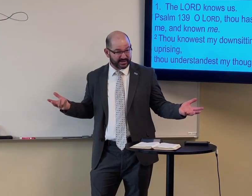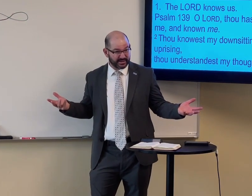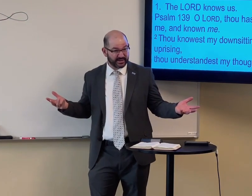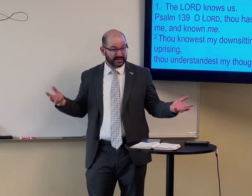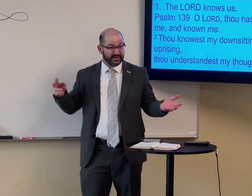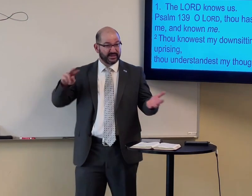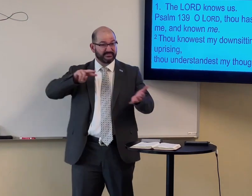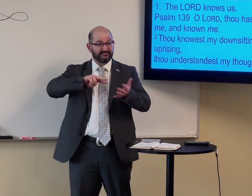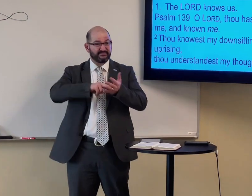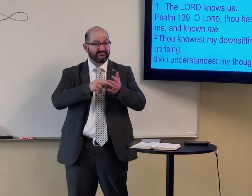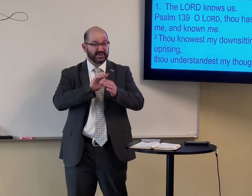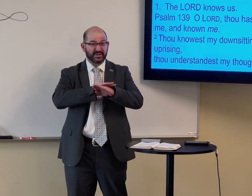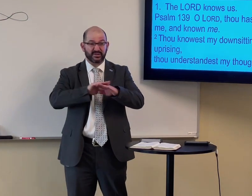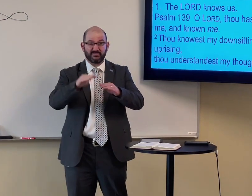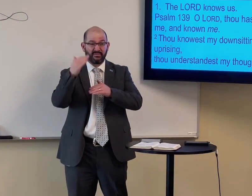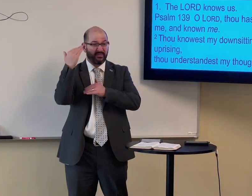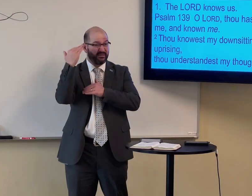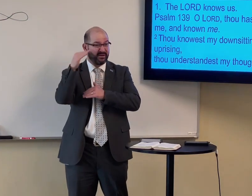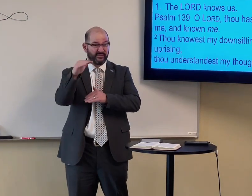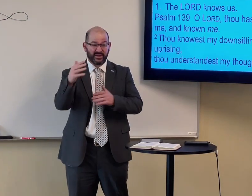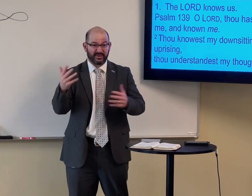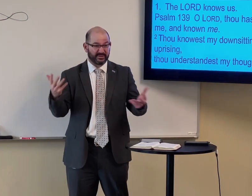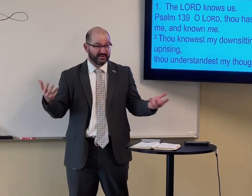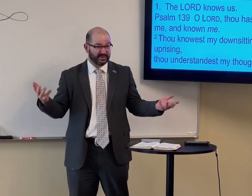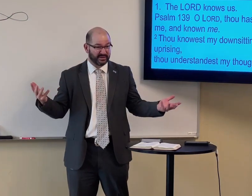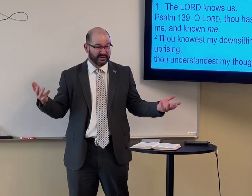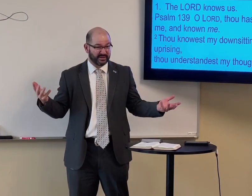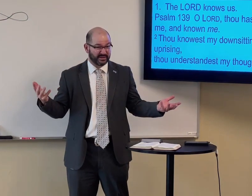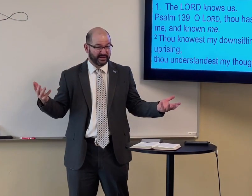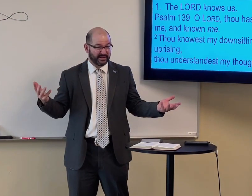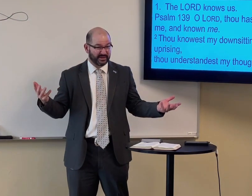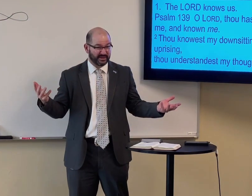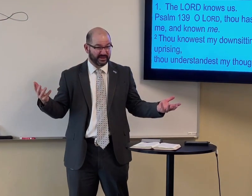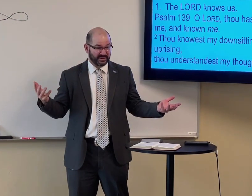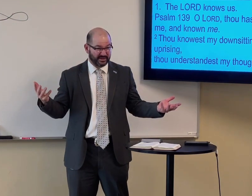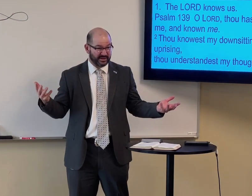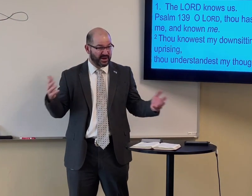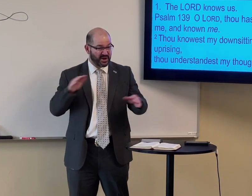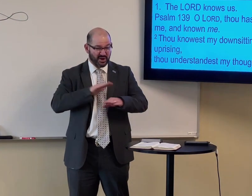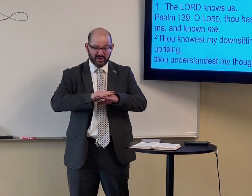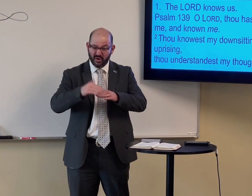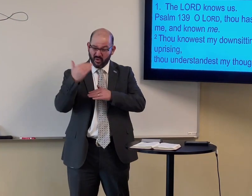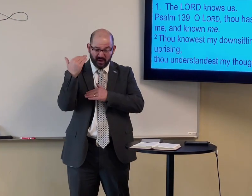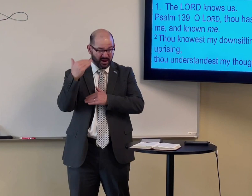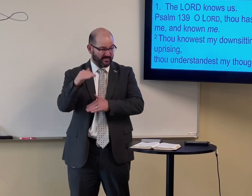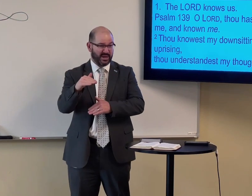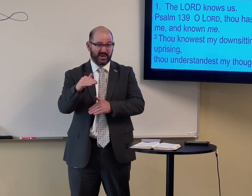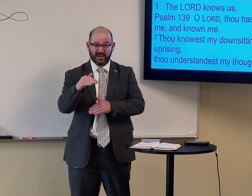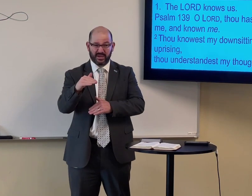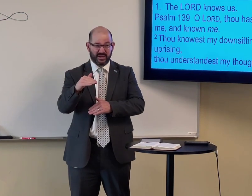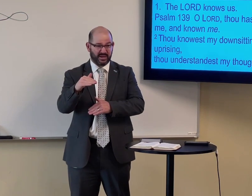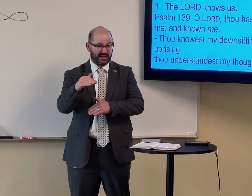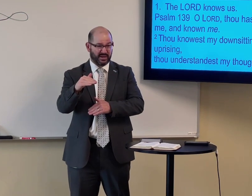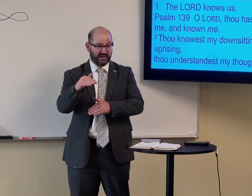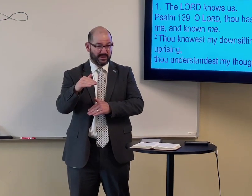Right? What is it? It means no limits. That's what it means. No limits.